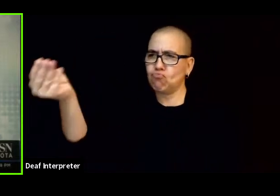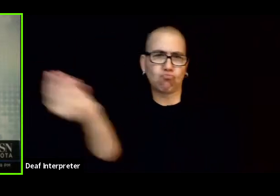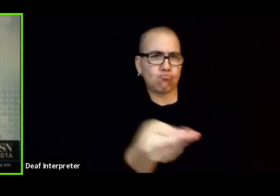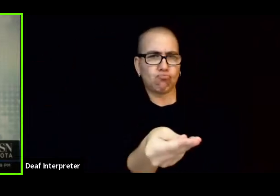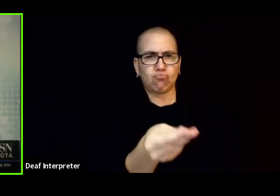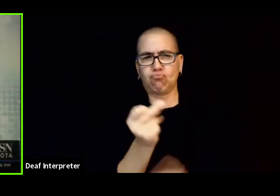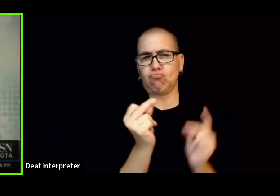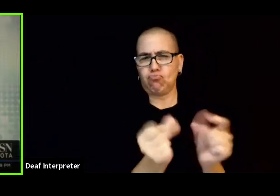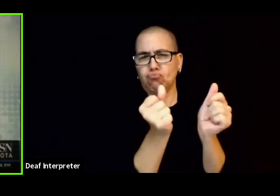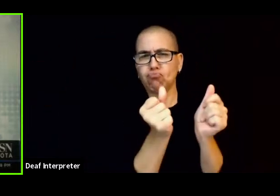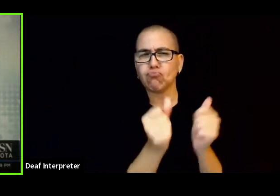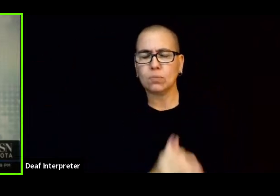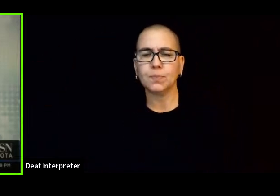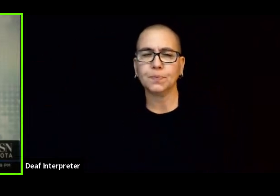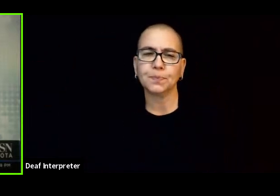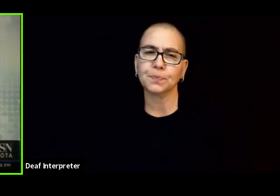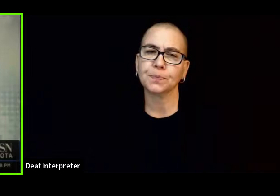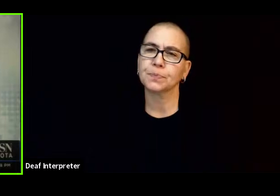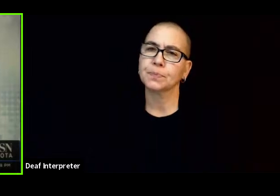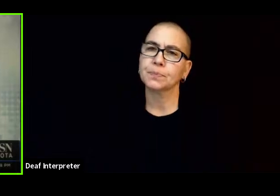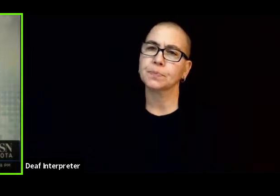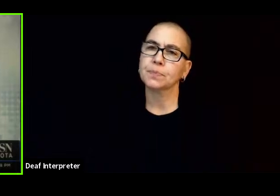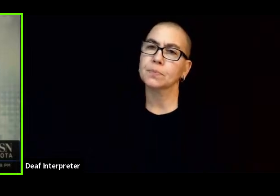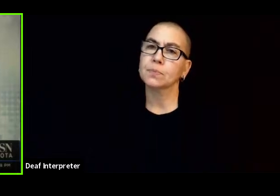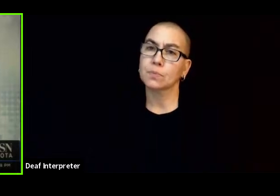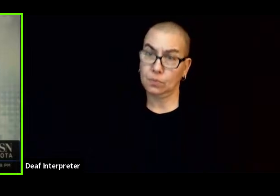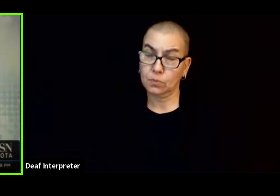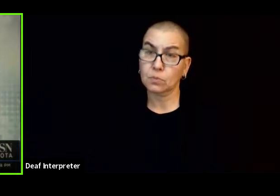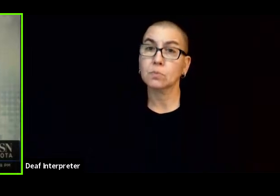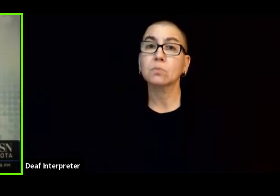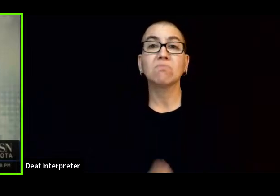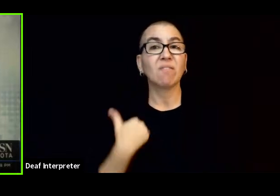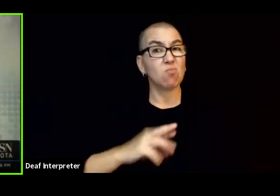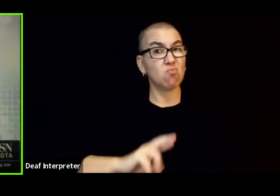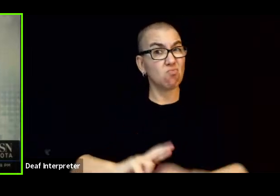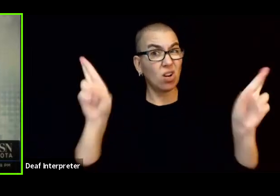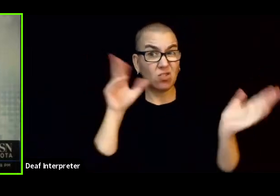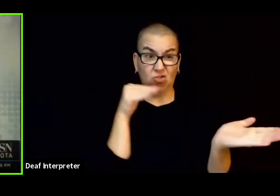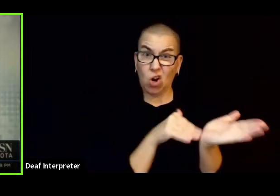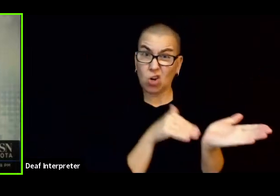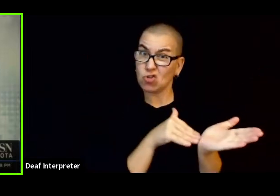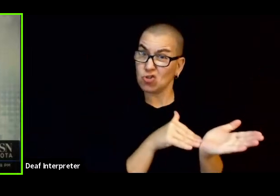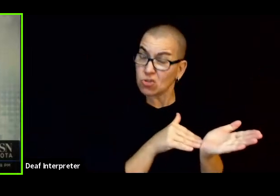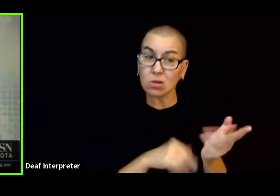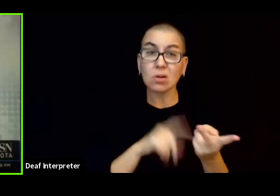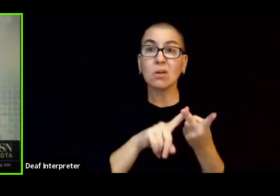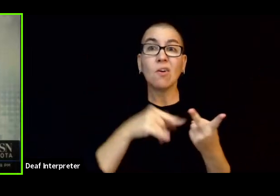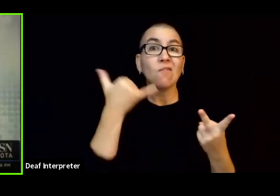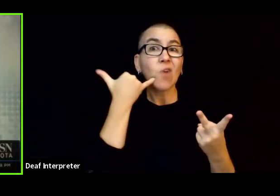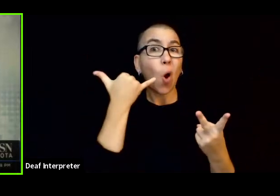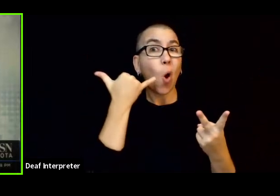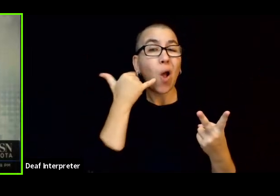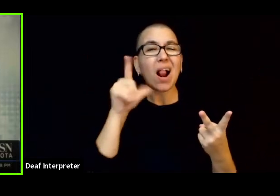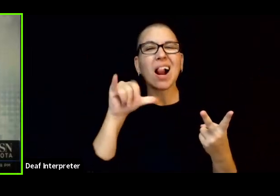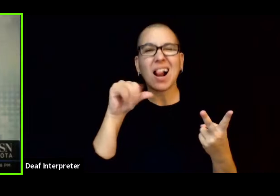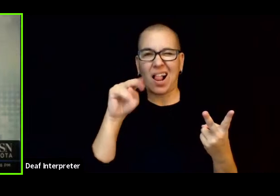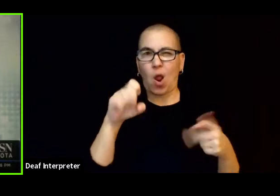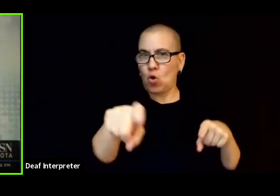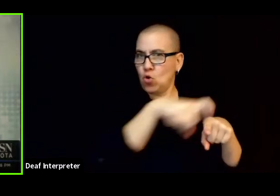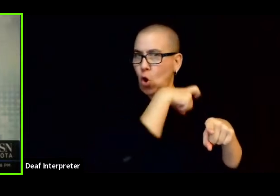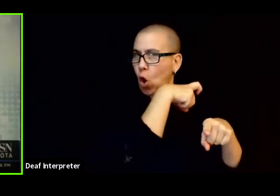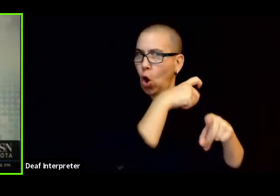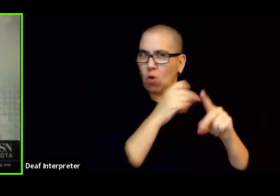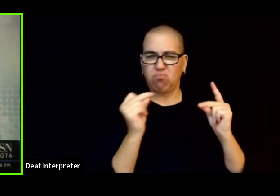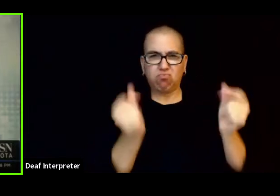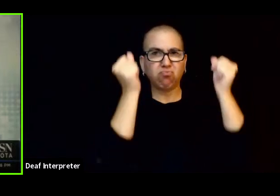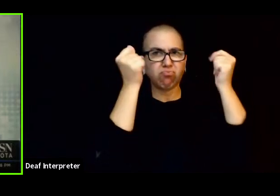ordering physician. The triage line provides COVID-19 test results to facilities and individuals and advises them on potential